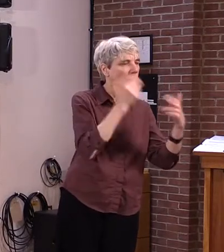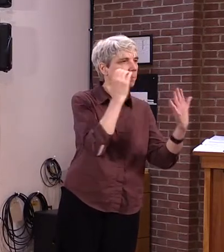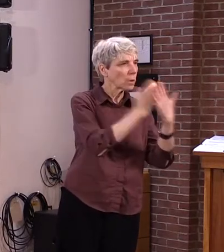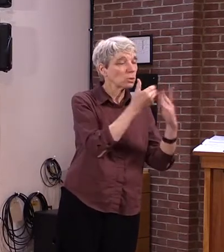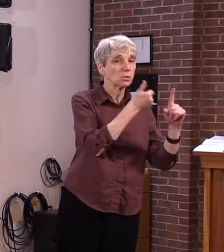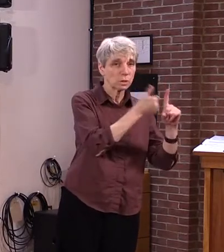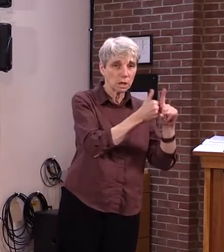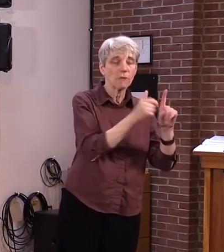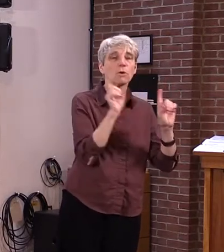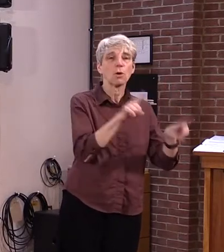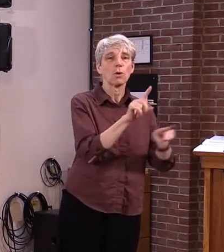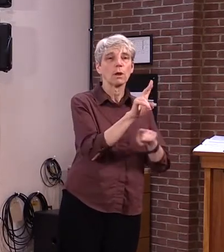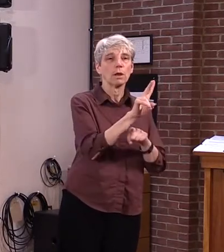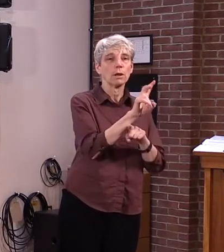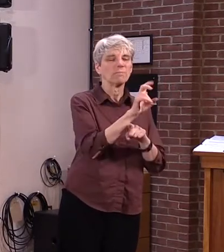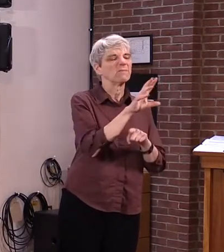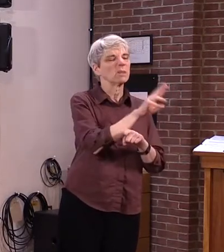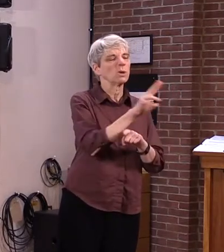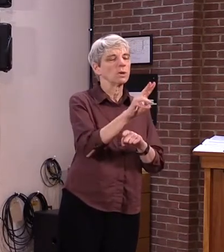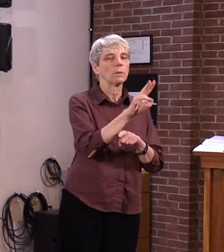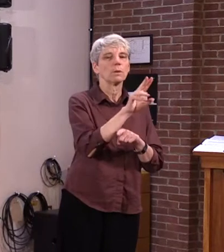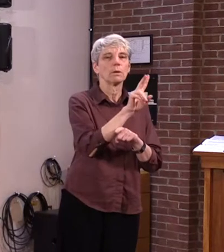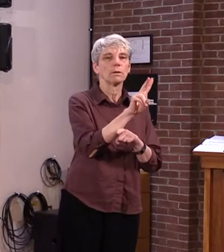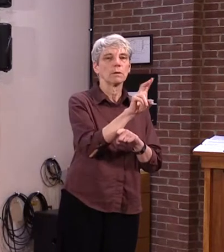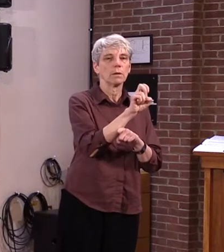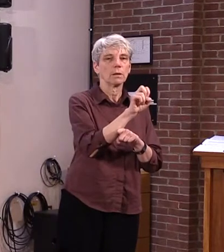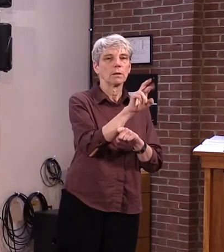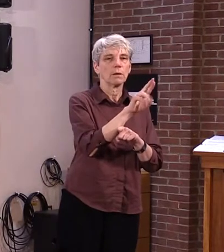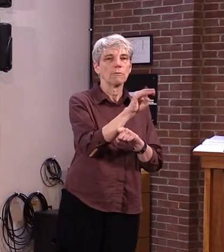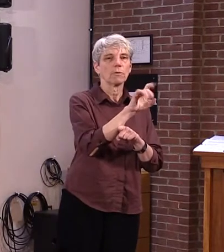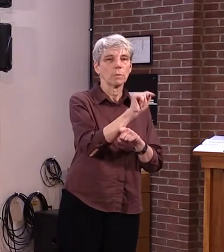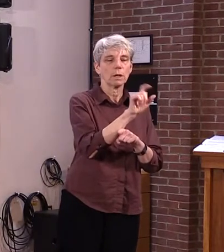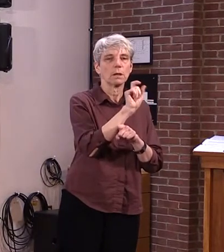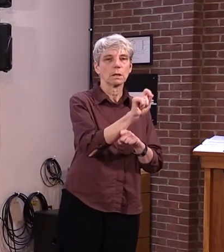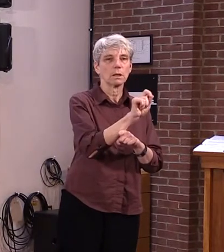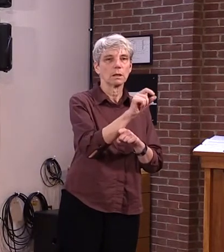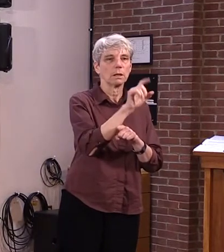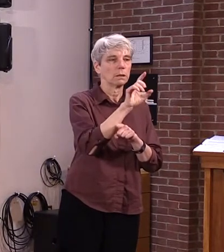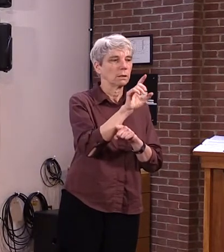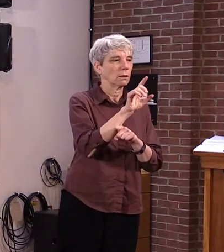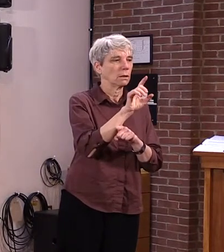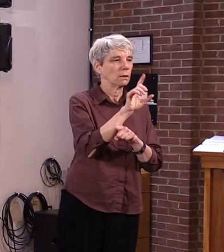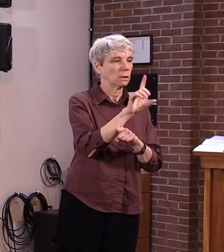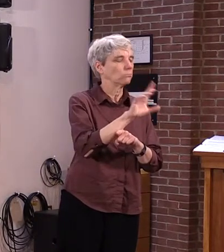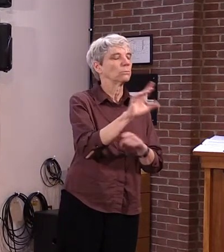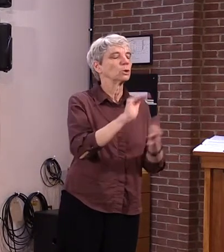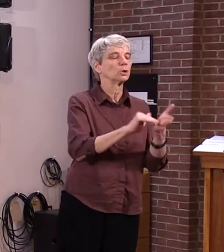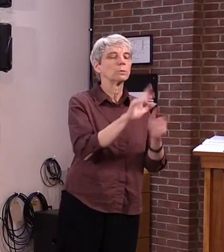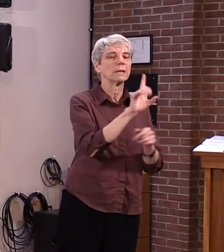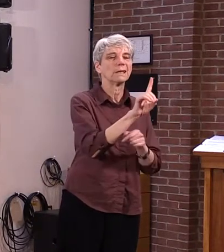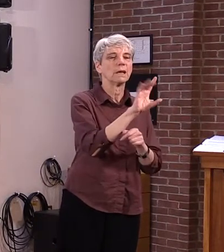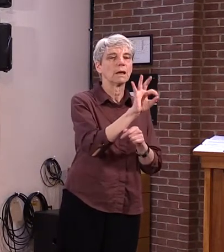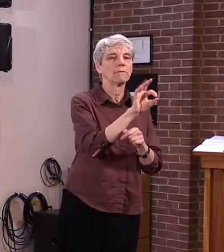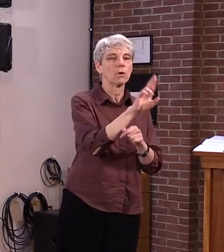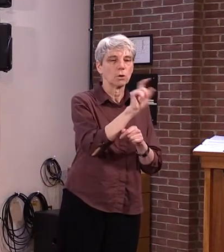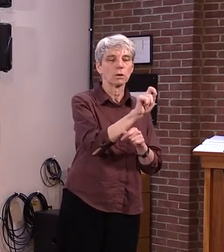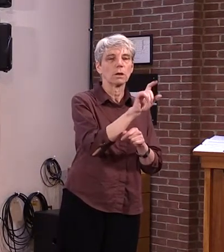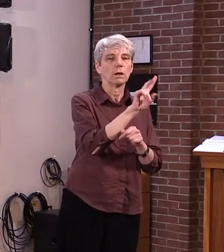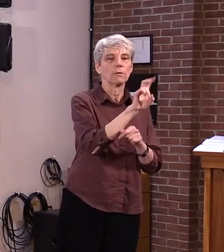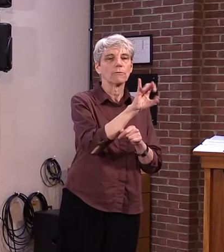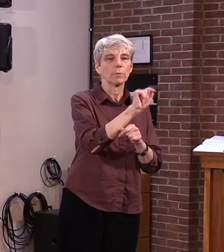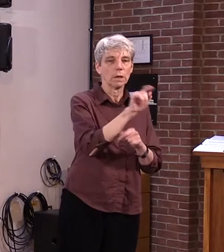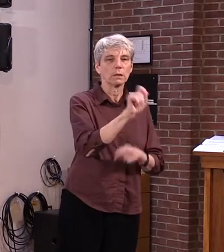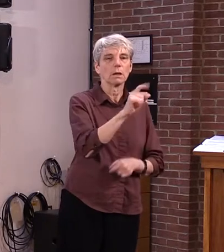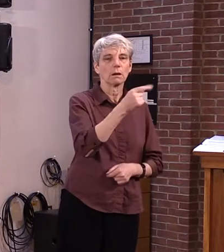dfr.vermont.gov. It has this week's presentation as well as all of our previous presentations as well. Similarly, we will start with some national data, but